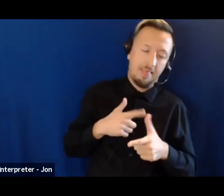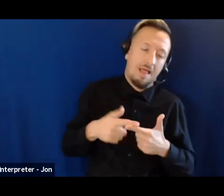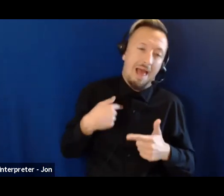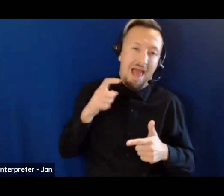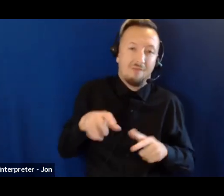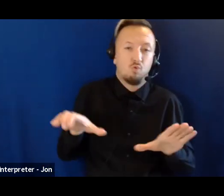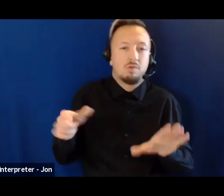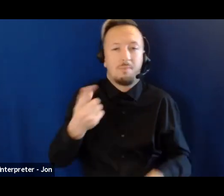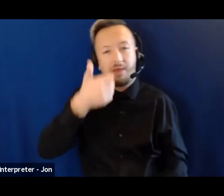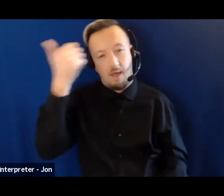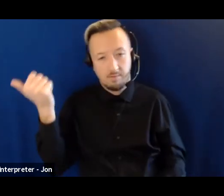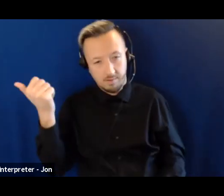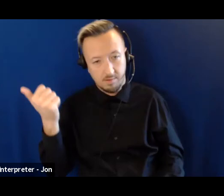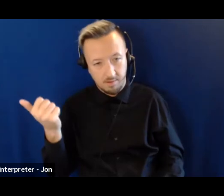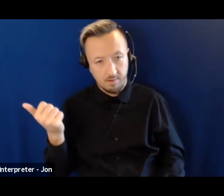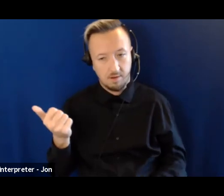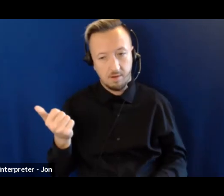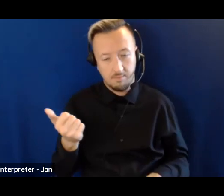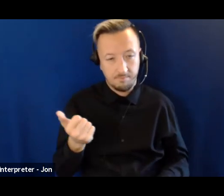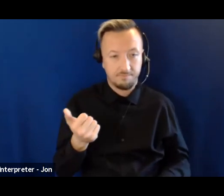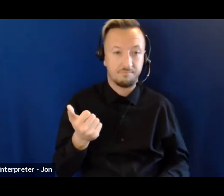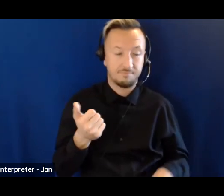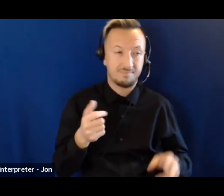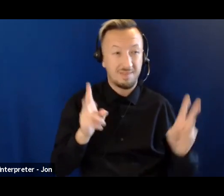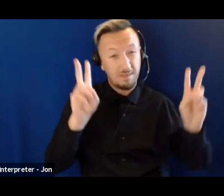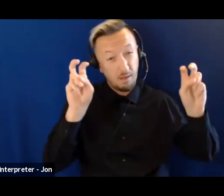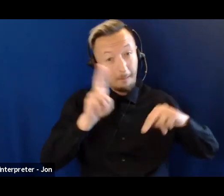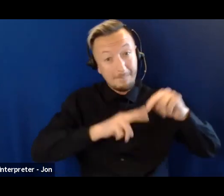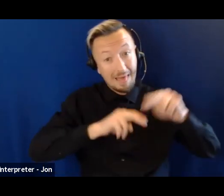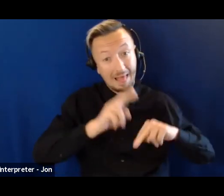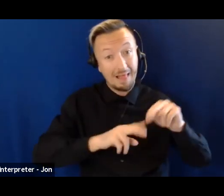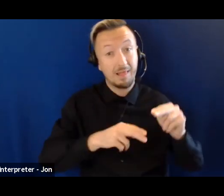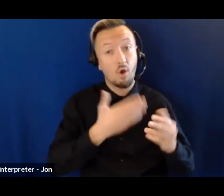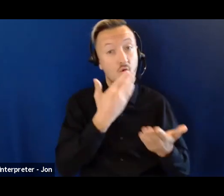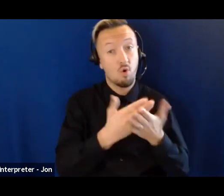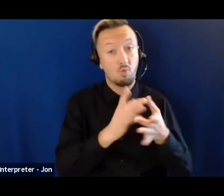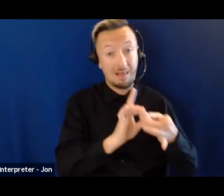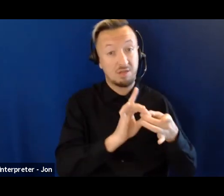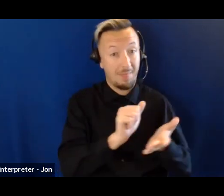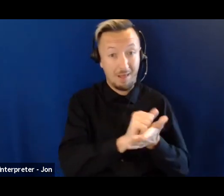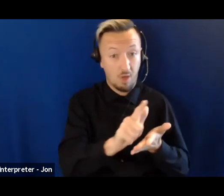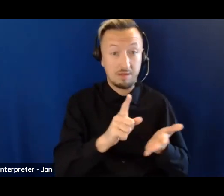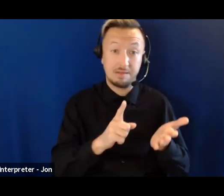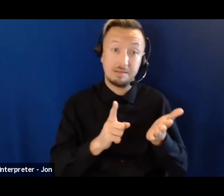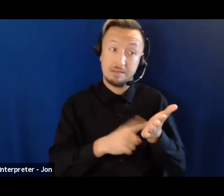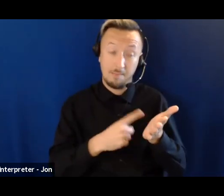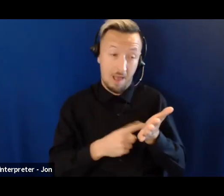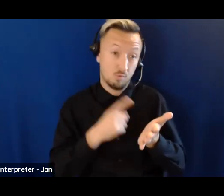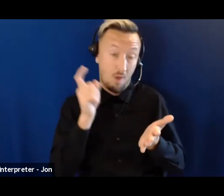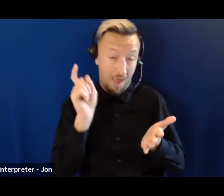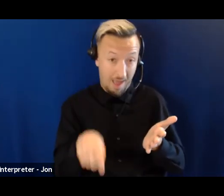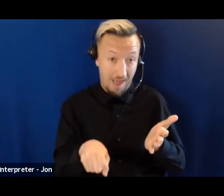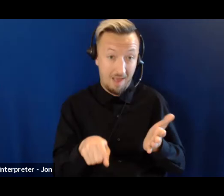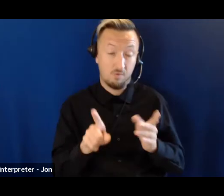it's not about, you know, building a good relationship per se. Sometimes it's about going